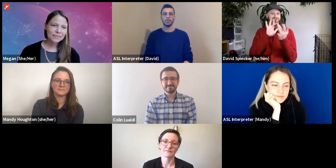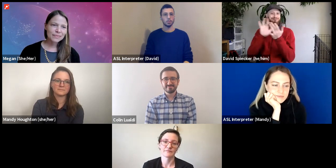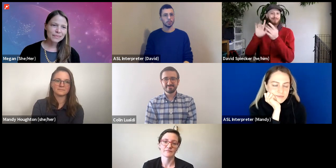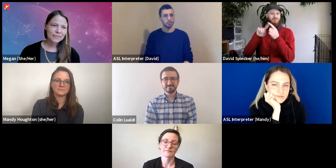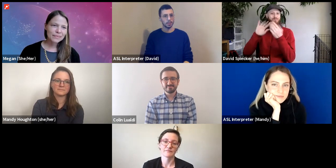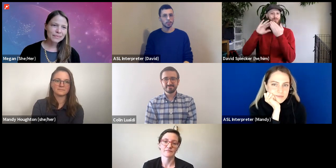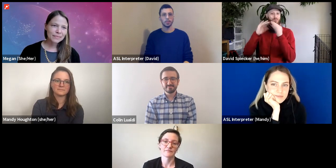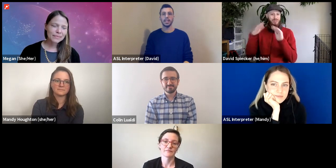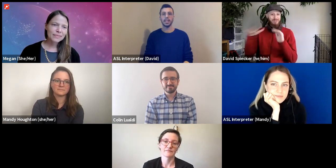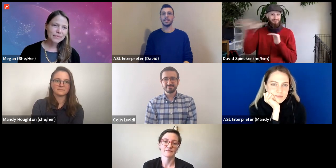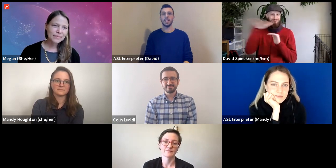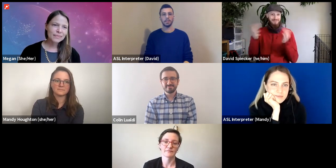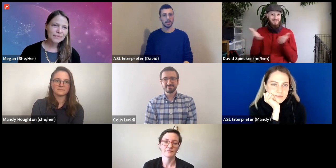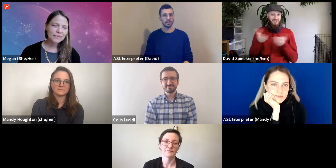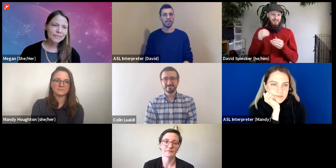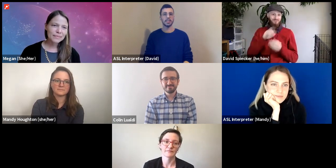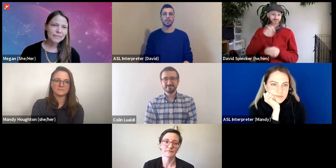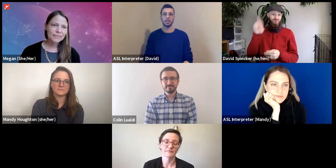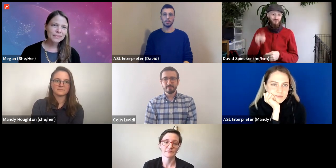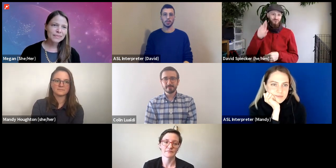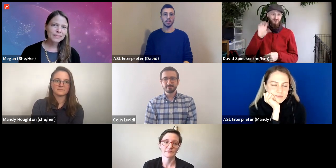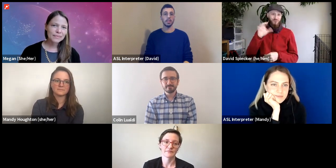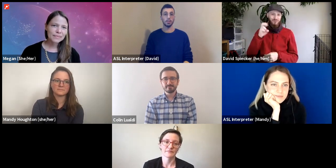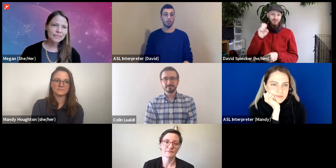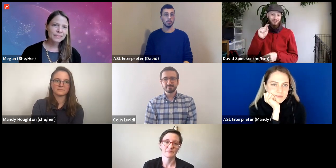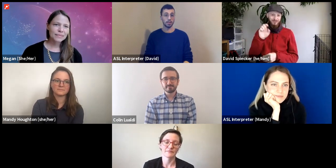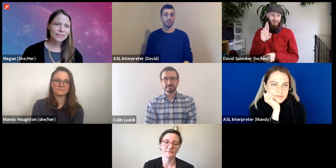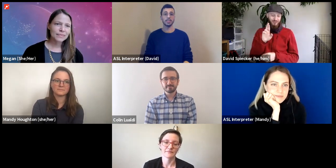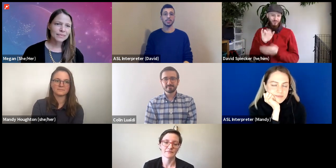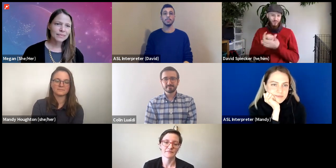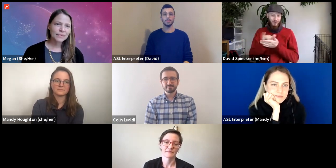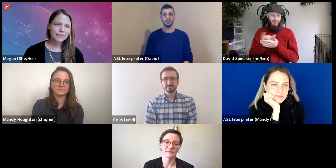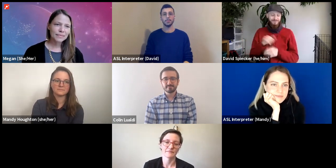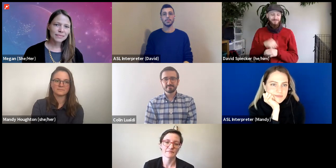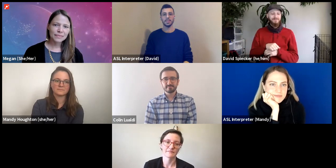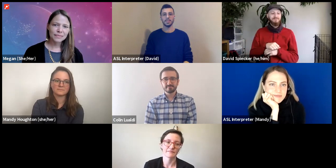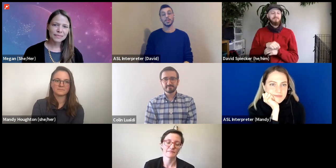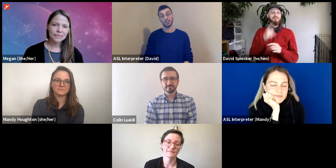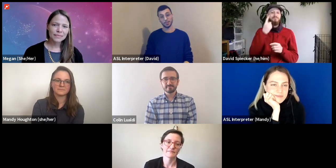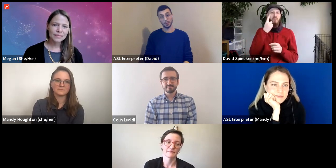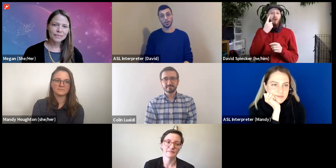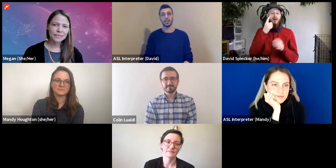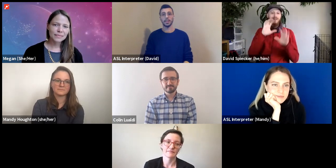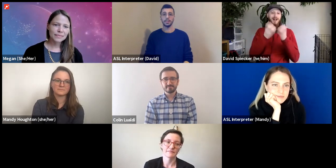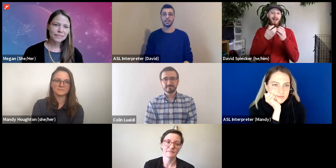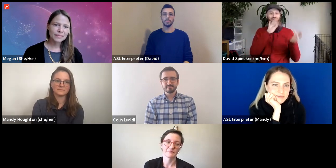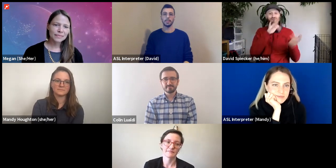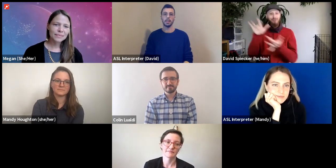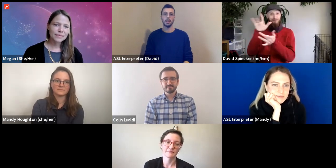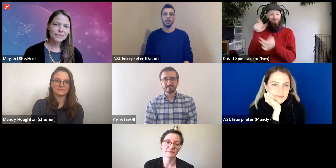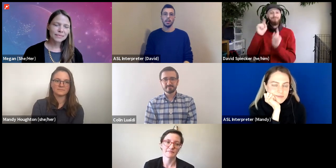The professor was really cool. He had a lot of contacts out in the community here in Rochester, New York, that